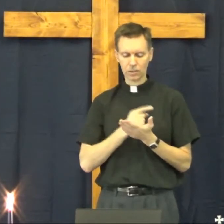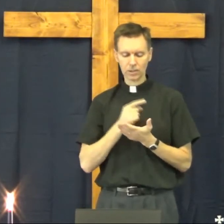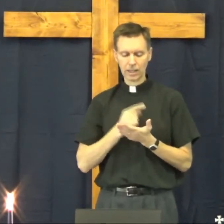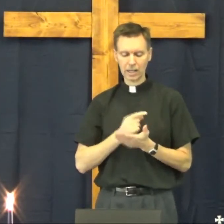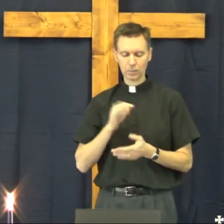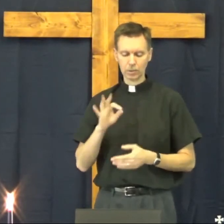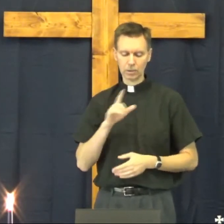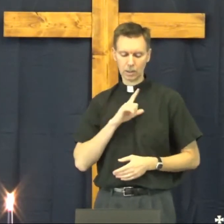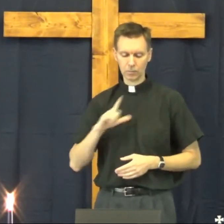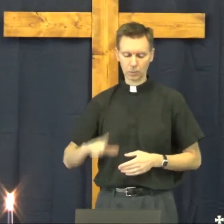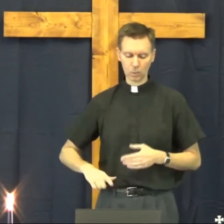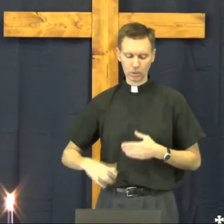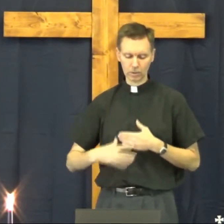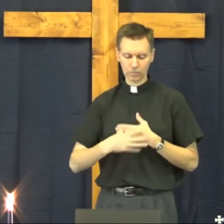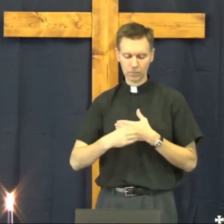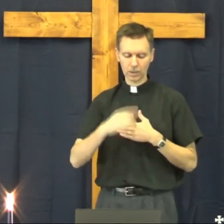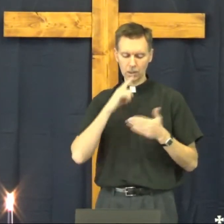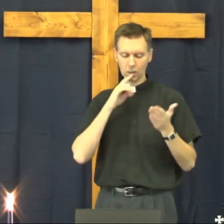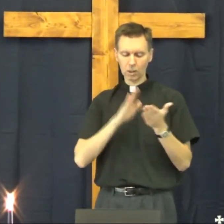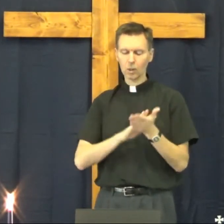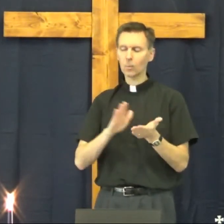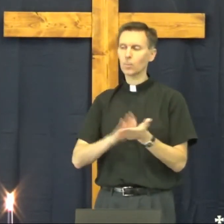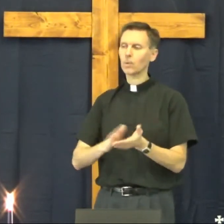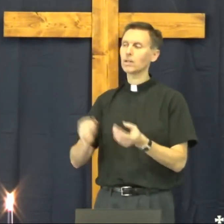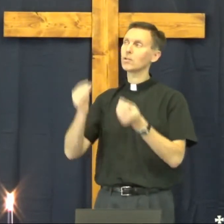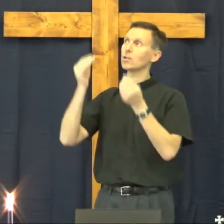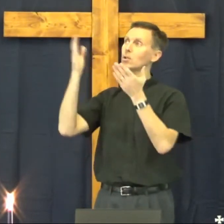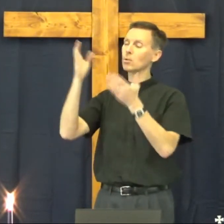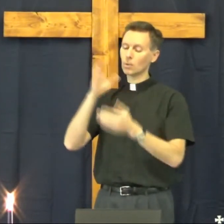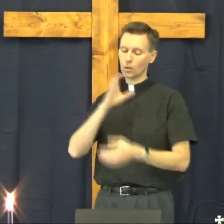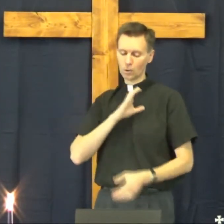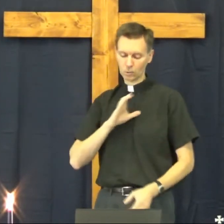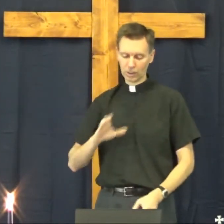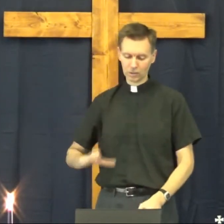the gospel of the Lord. Praise to you.